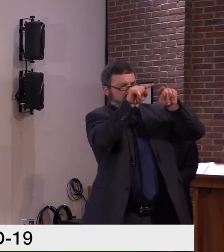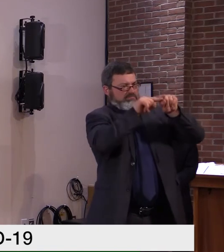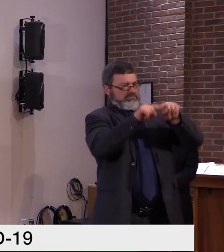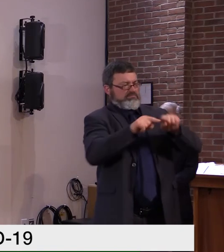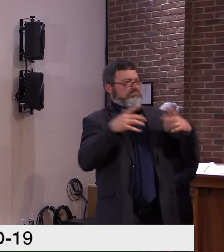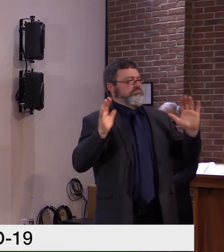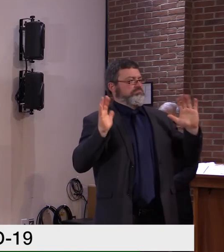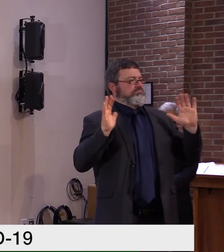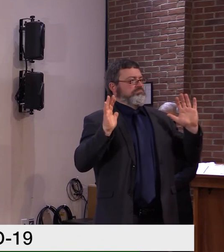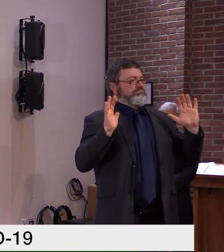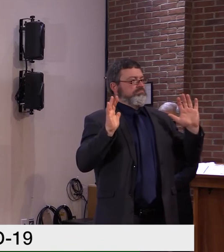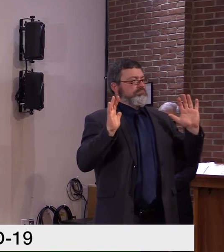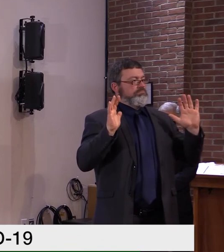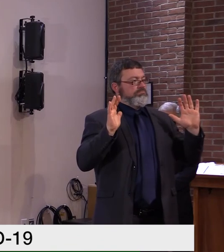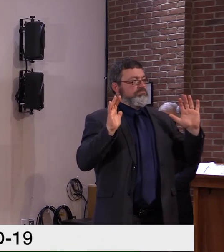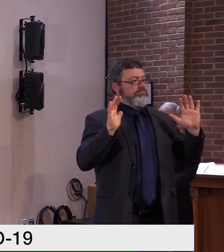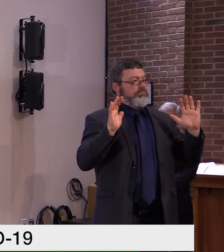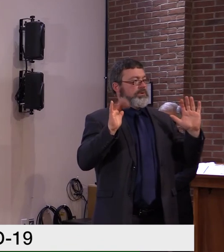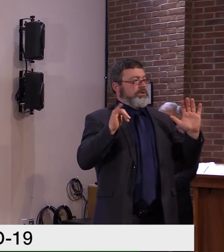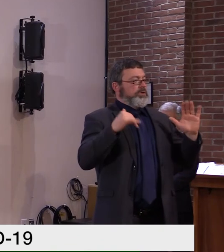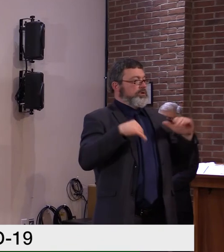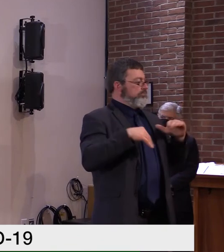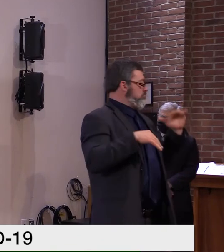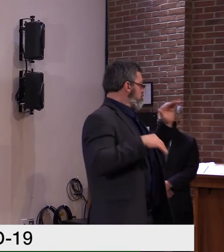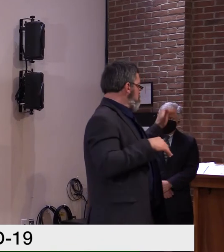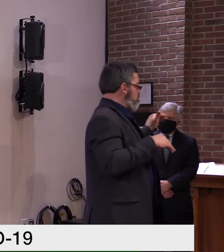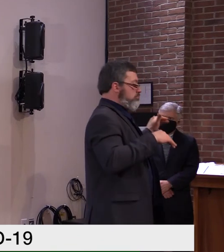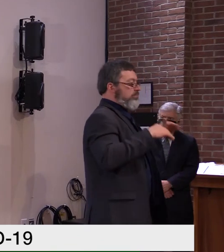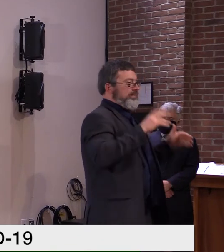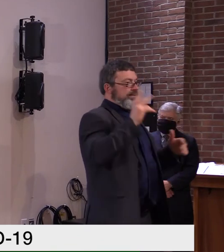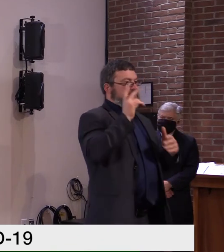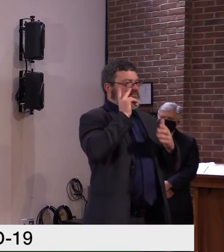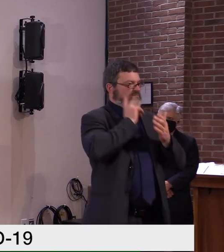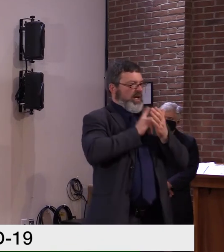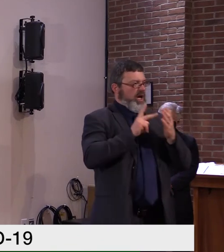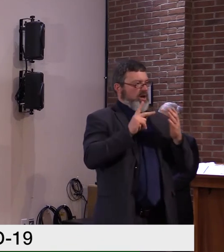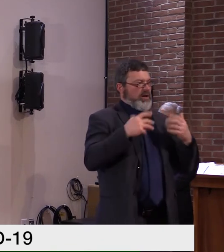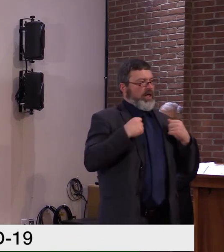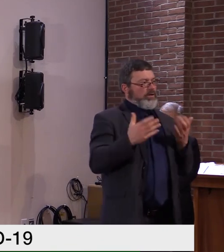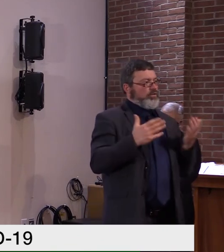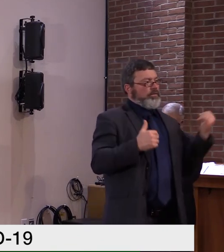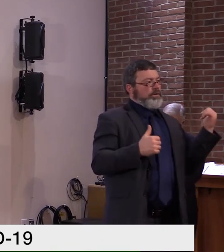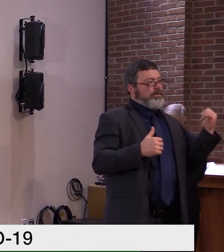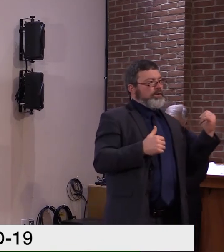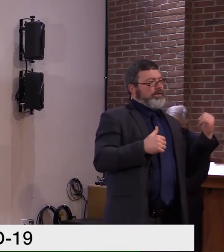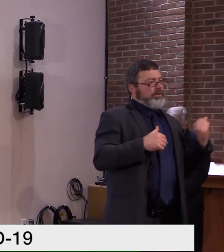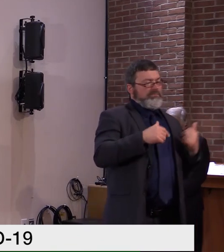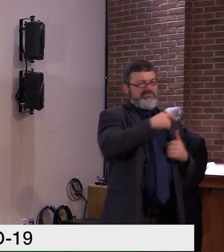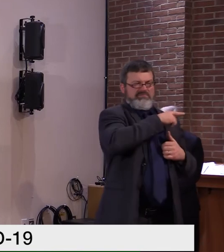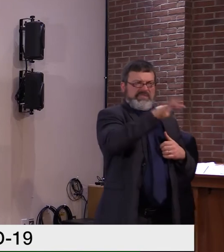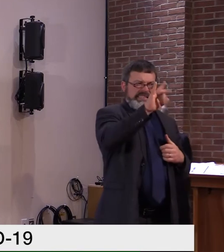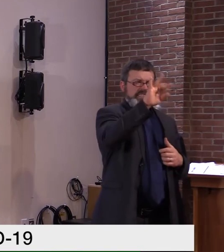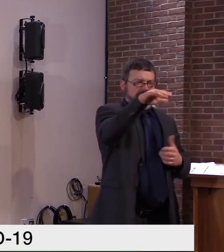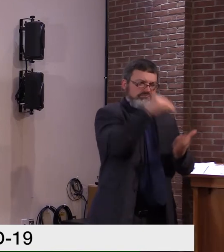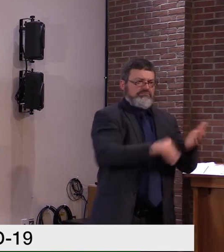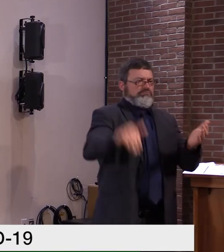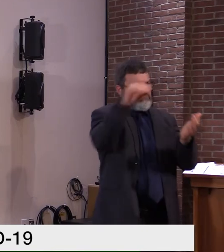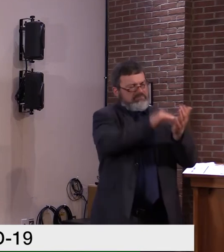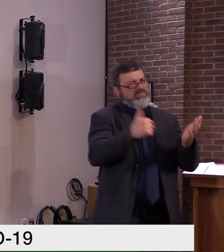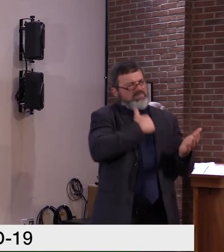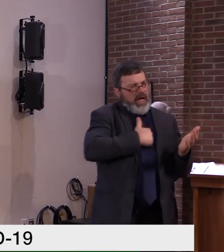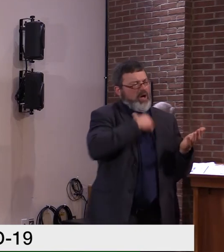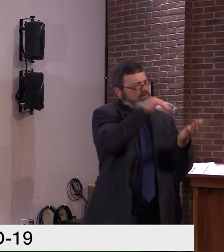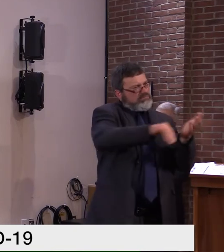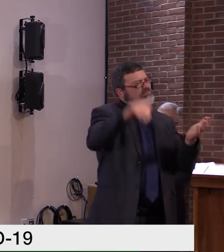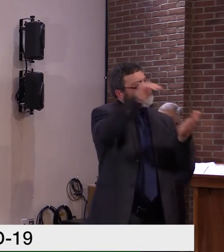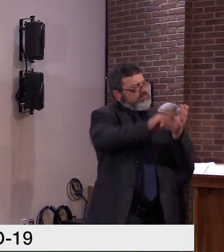he provided appropriately a number of apologies, and since he is the secretary of the